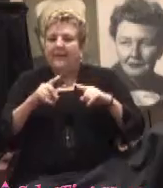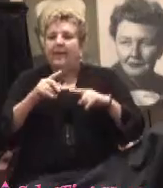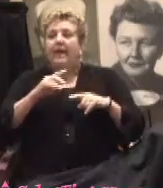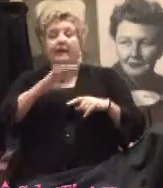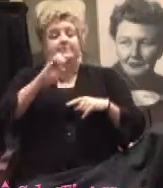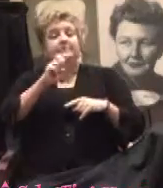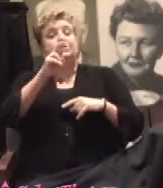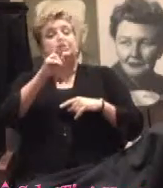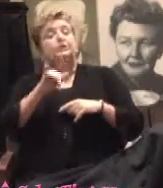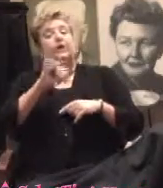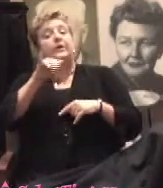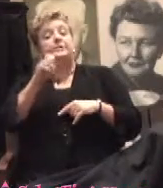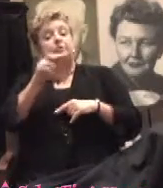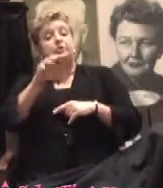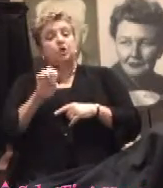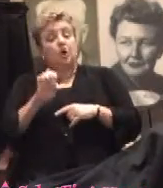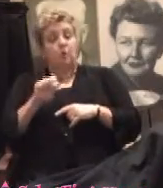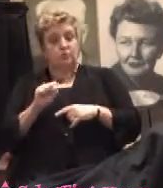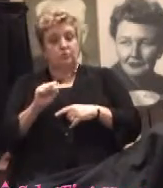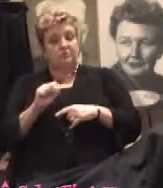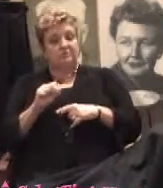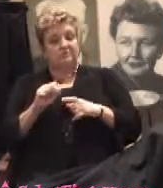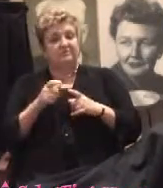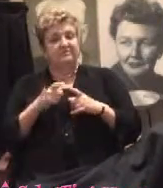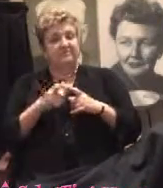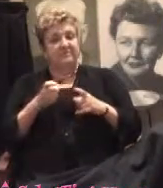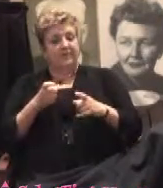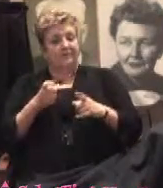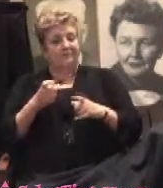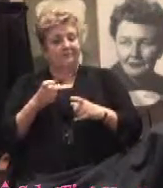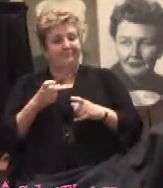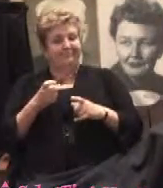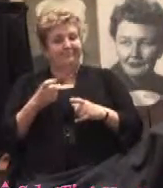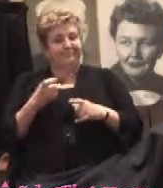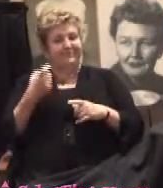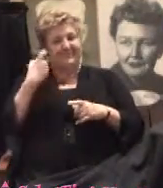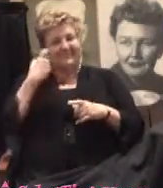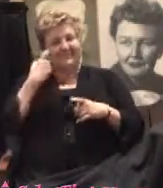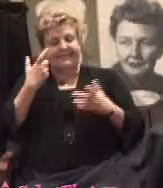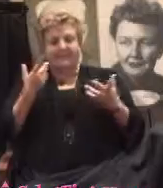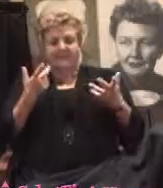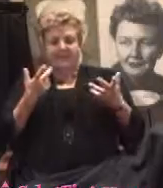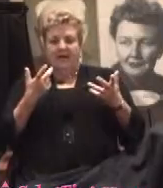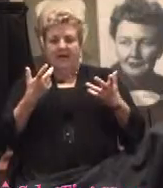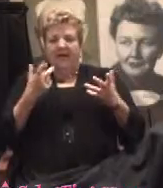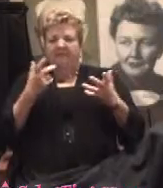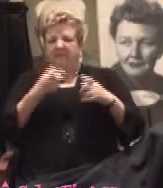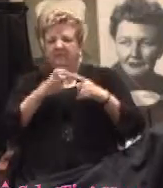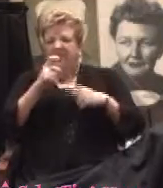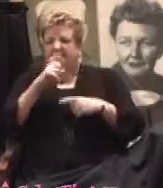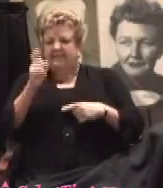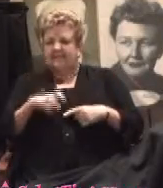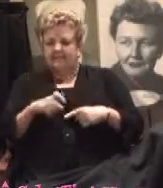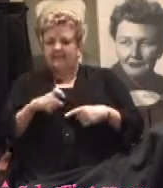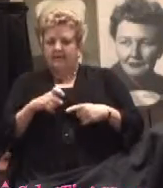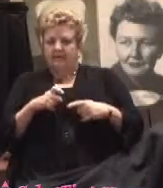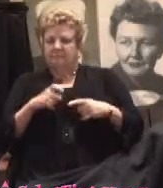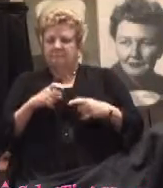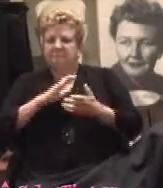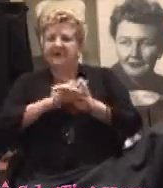other and on this traveling we do. We met in St. Louis and Texas a couple times. And it's been a real treat, Jerry, just to spend so much time with you.